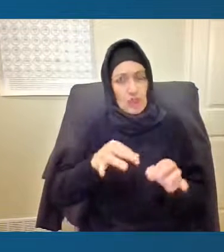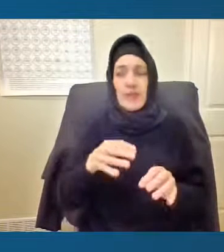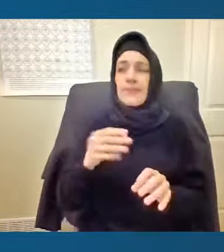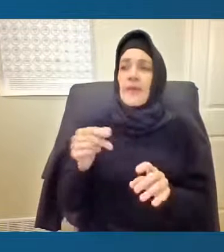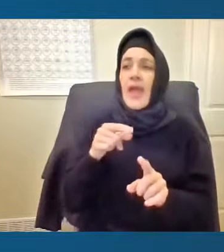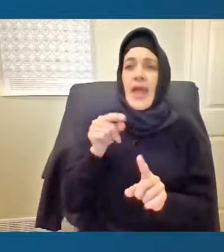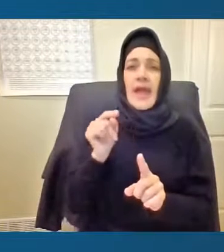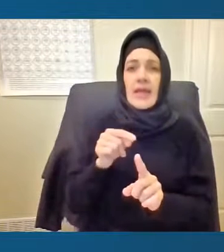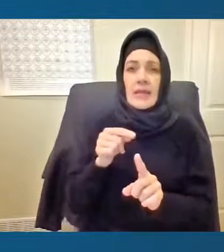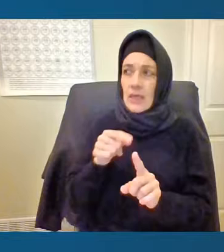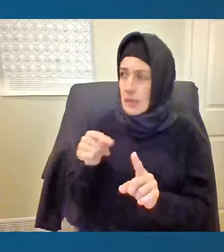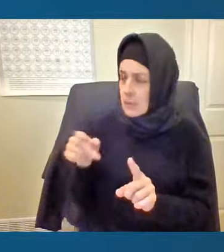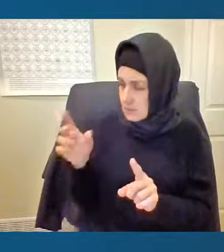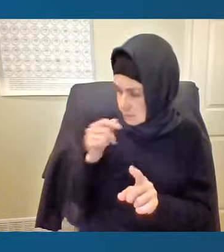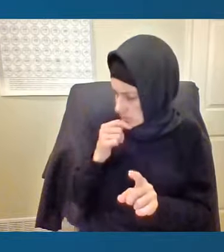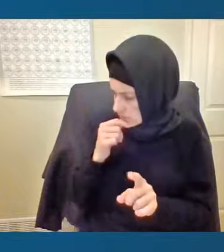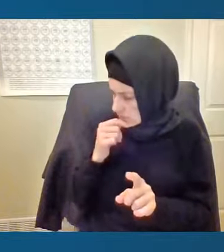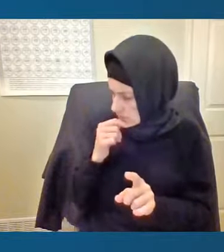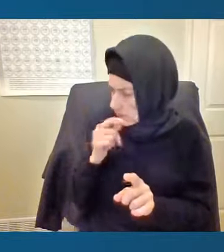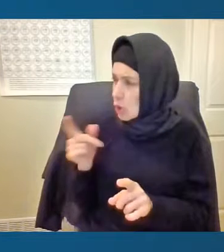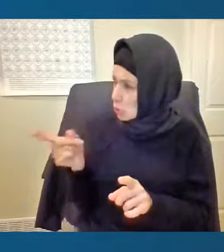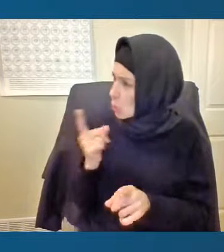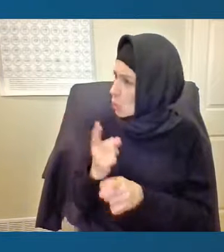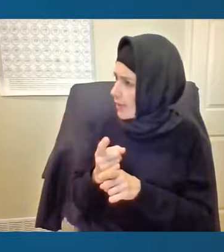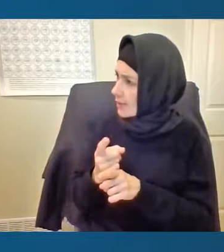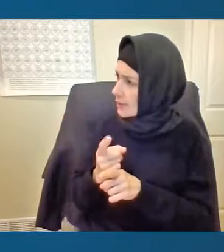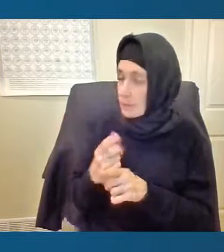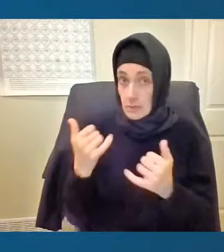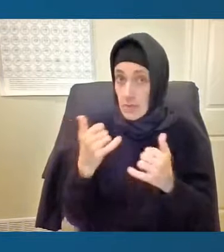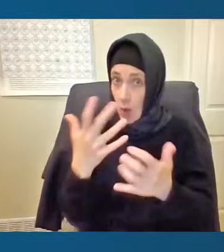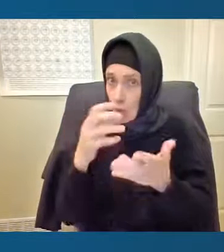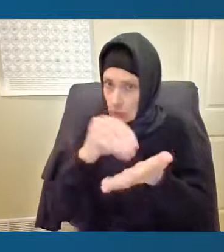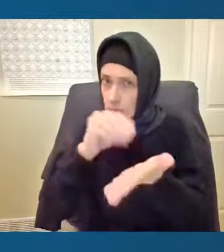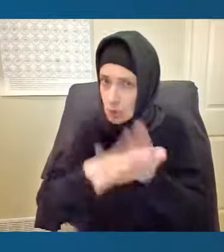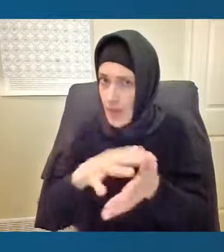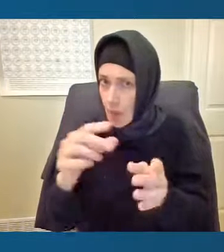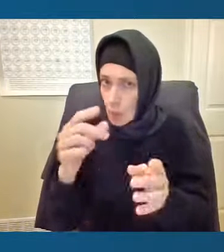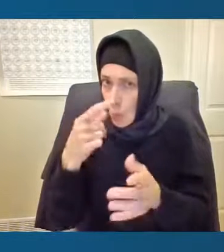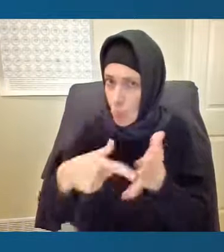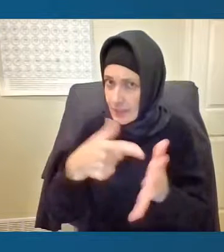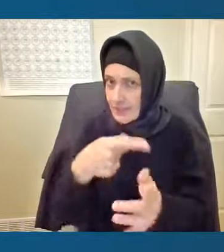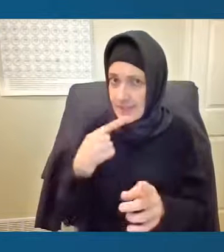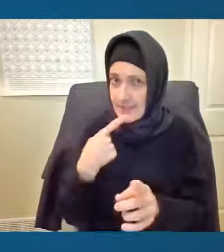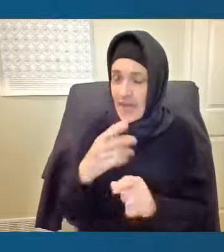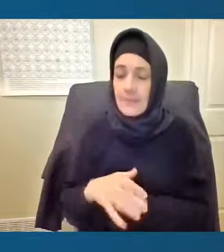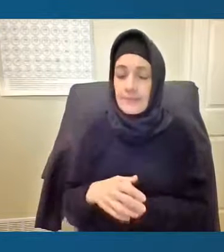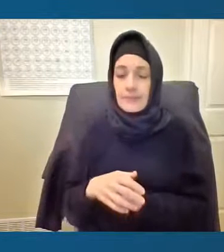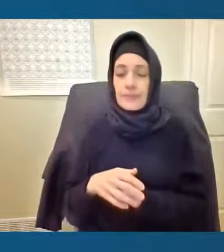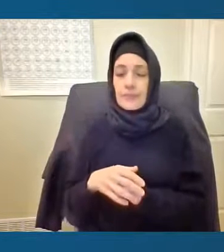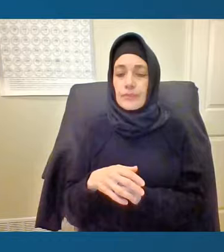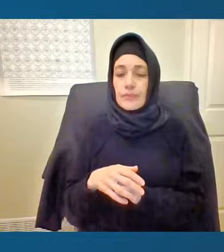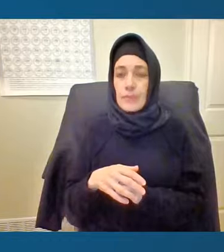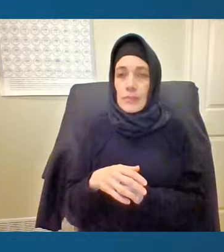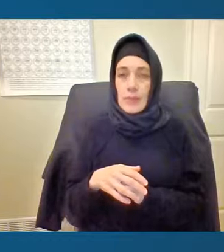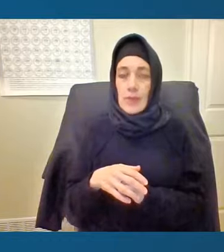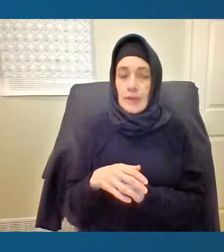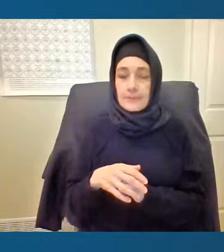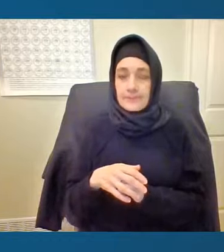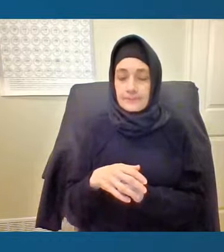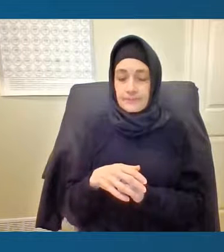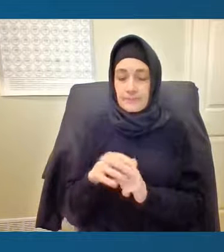and he's like, you're right. But then he says these words, and I want you to write these words. He says, La'an akuna dhanaban fil